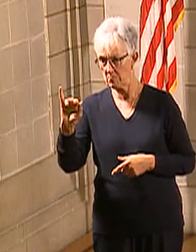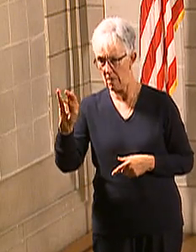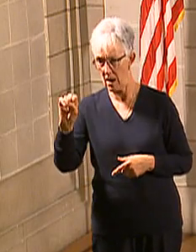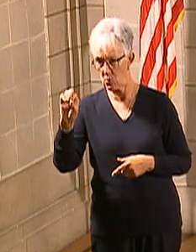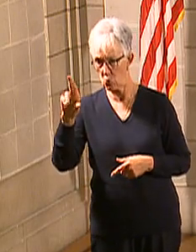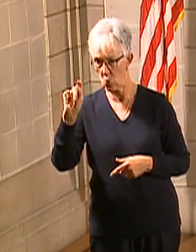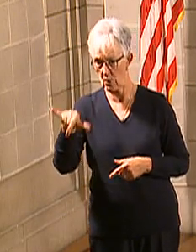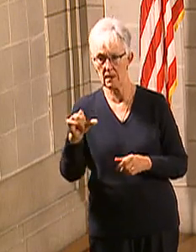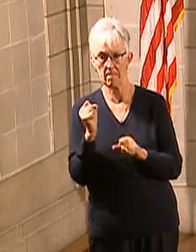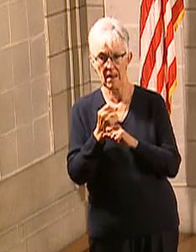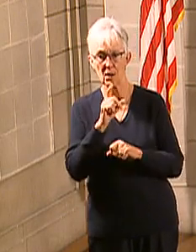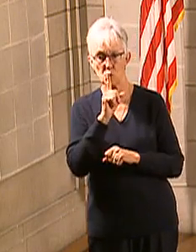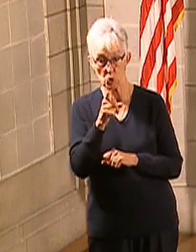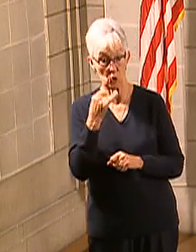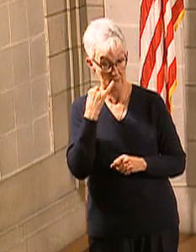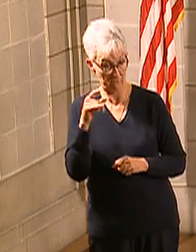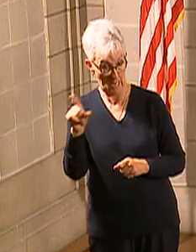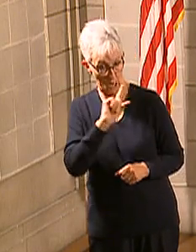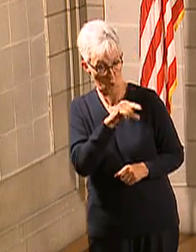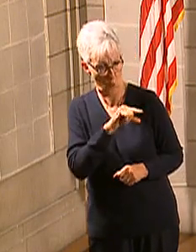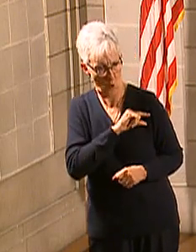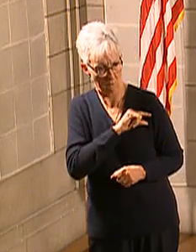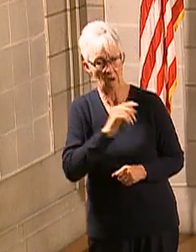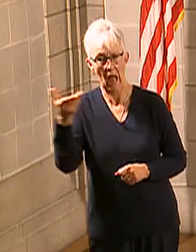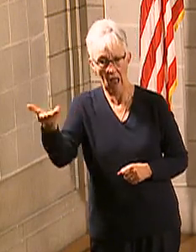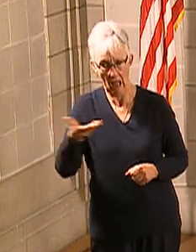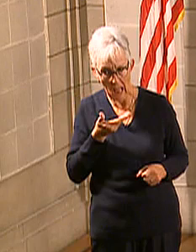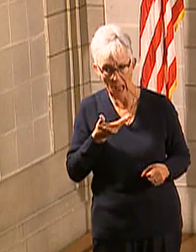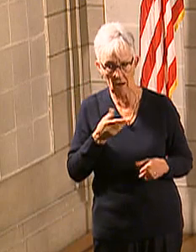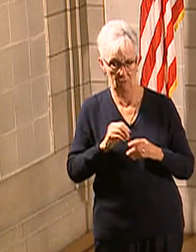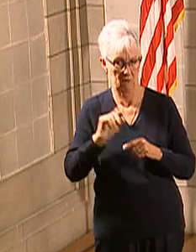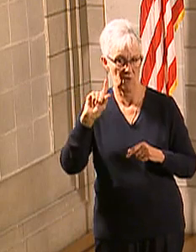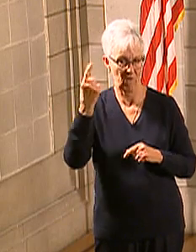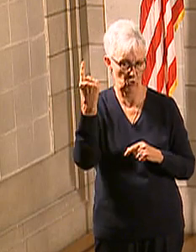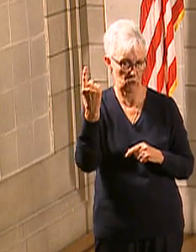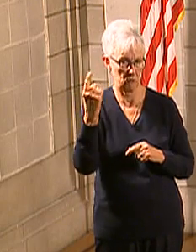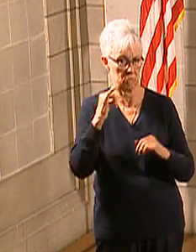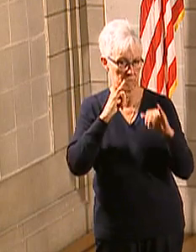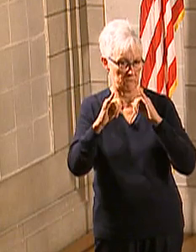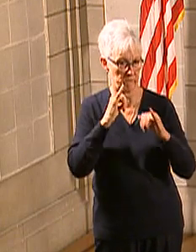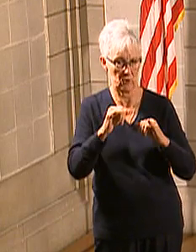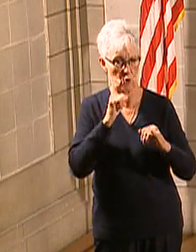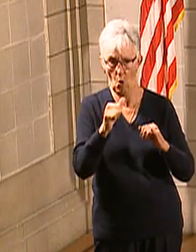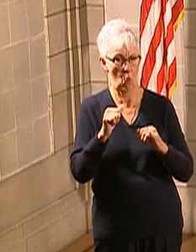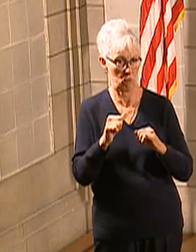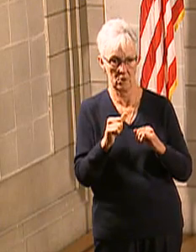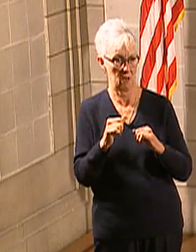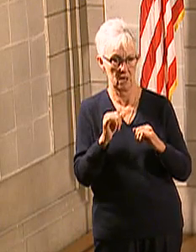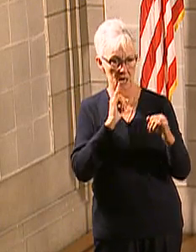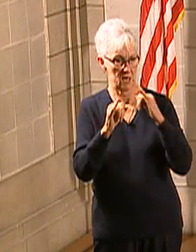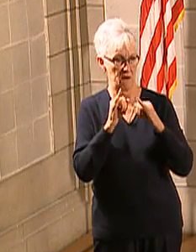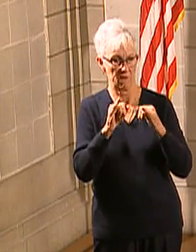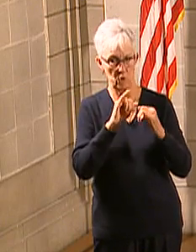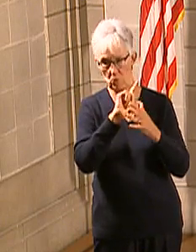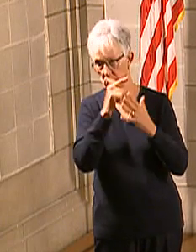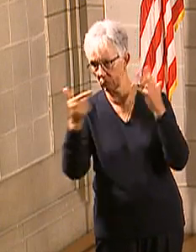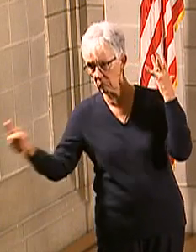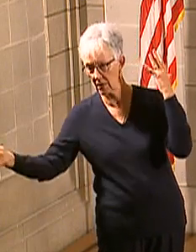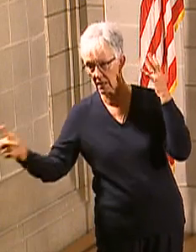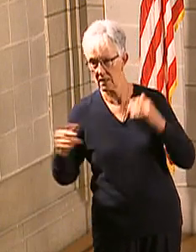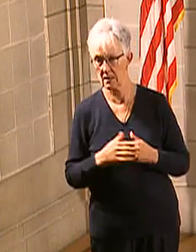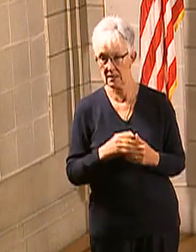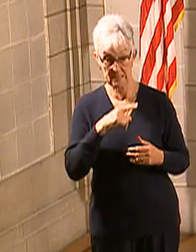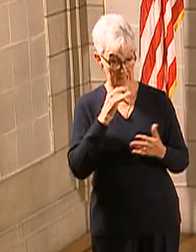we can make sure we're getting more minority engagement. They do not involve saying the state of Nebraska is structurally racist, which I don't believe,